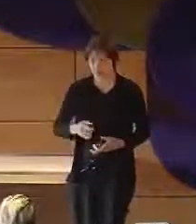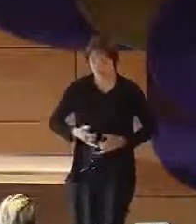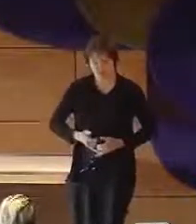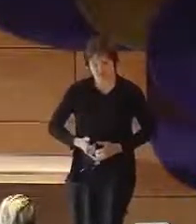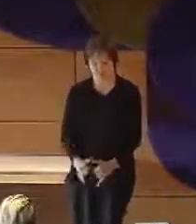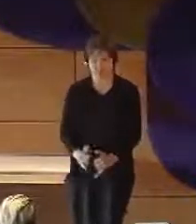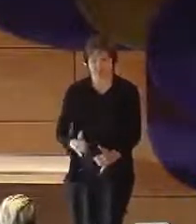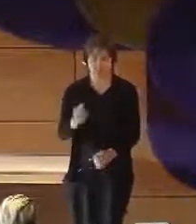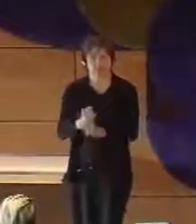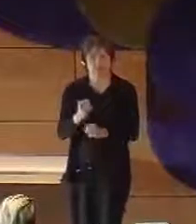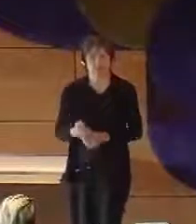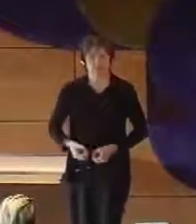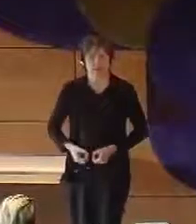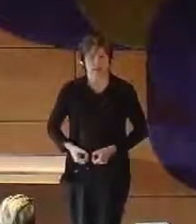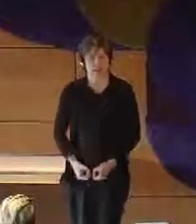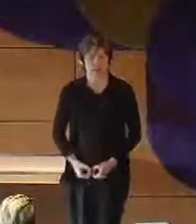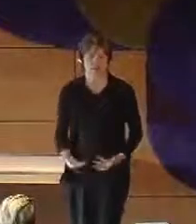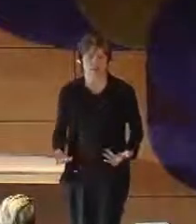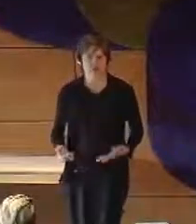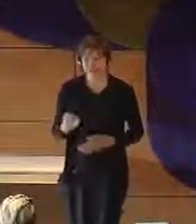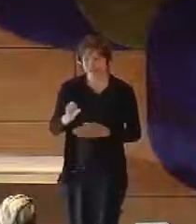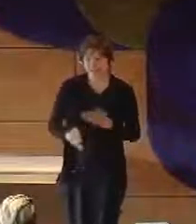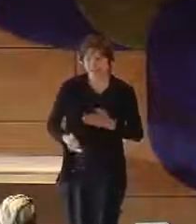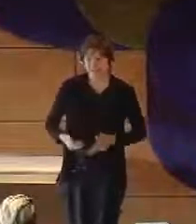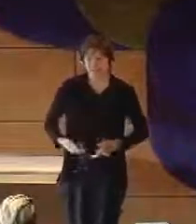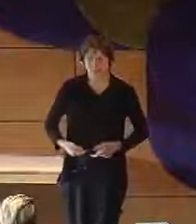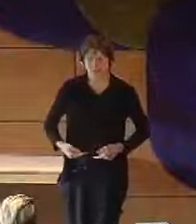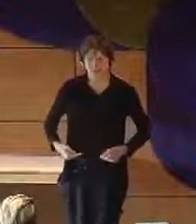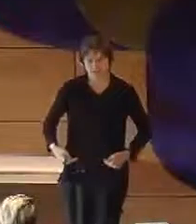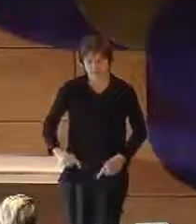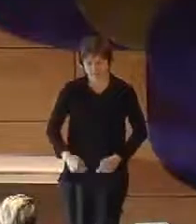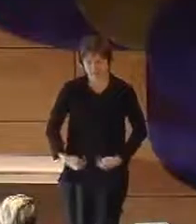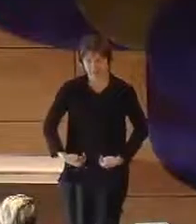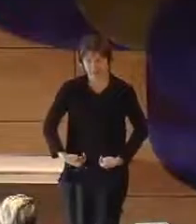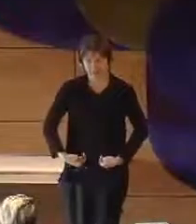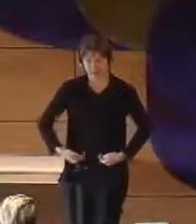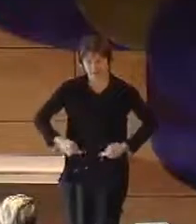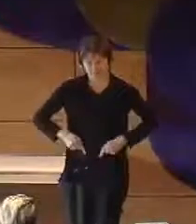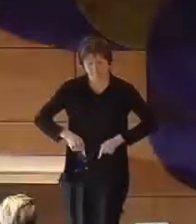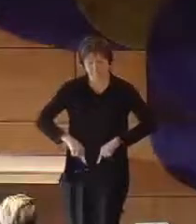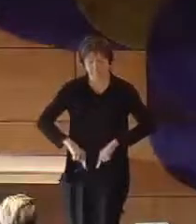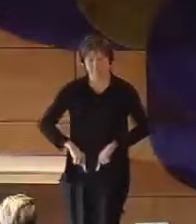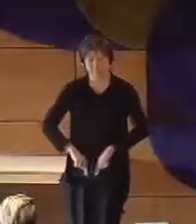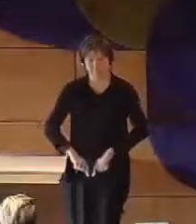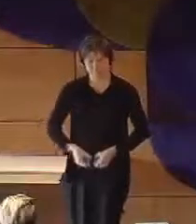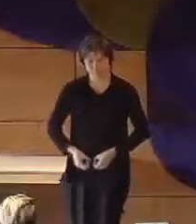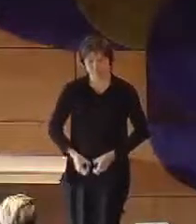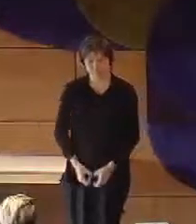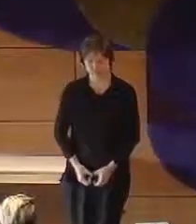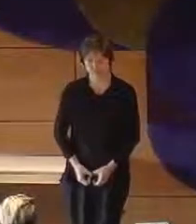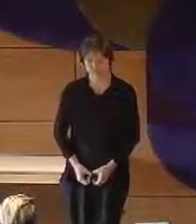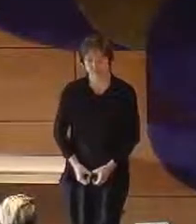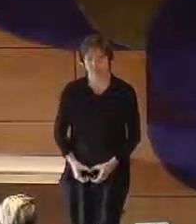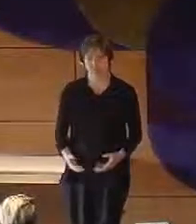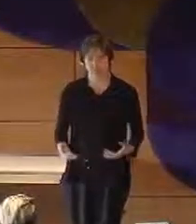come from inside your abdomen down into your sac, your scrotum, are under the control of the same